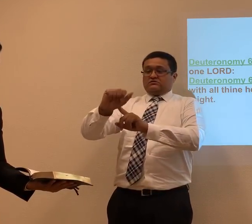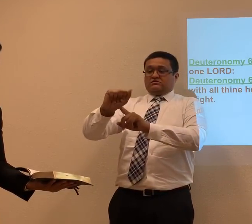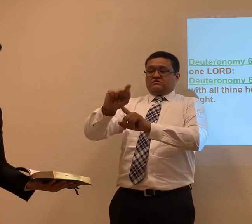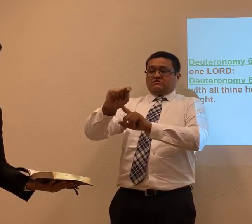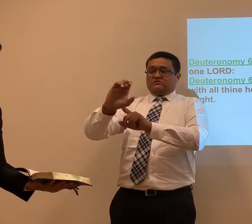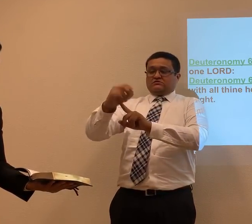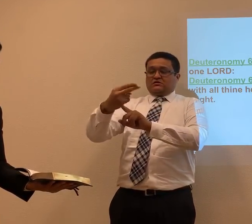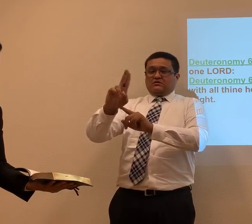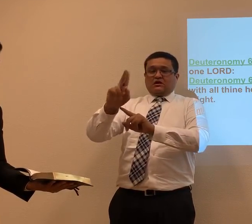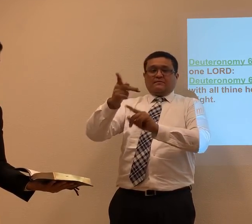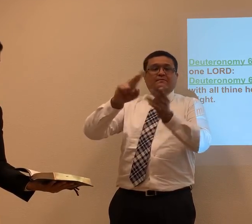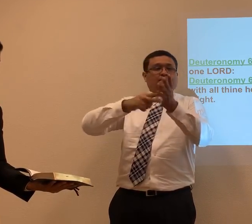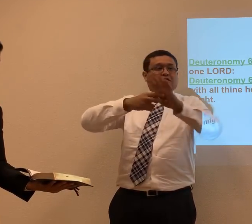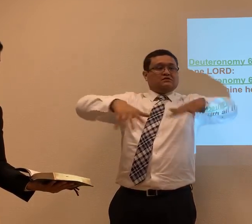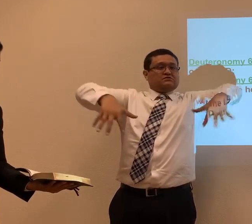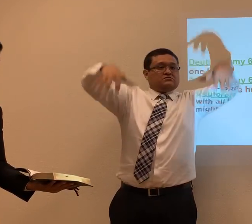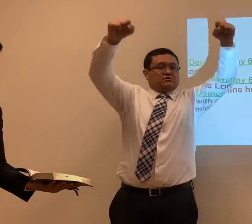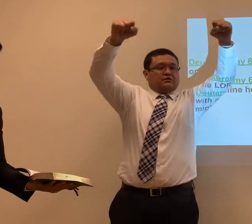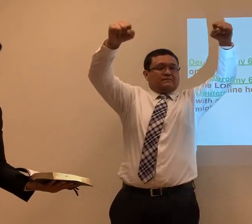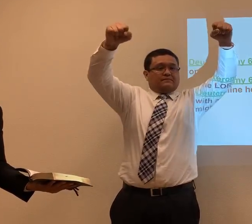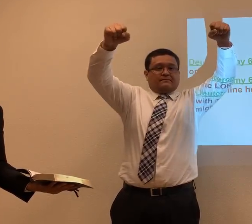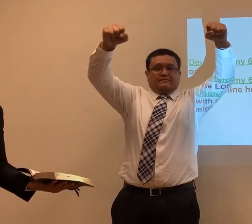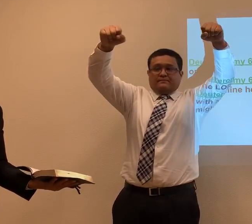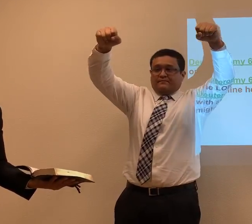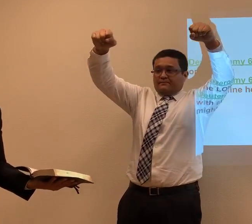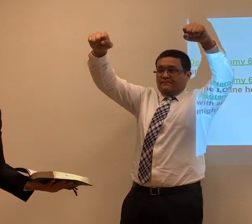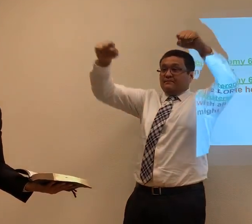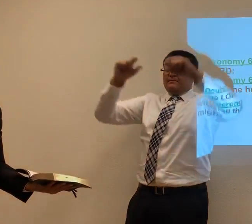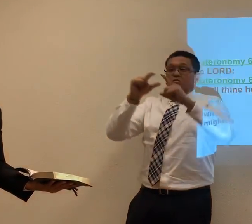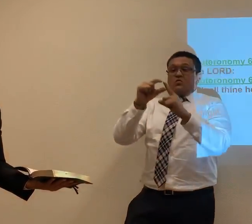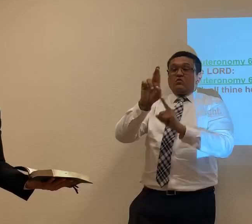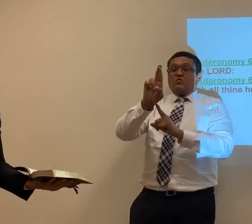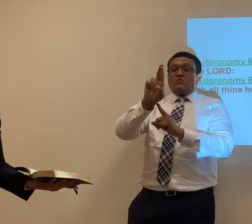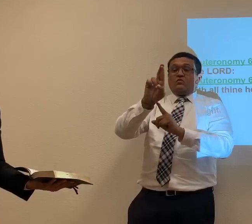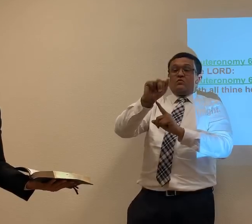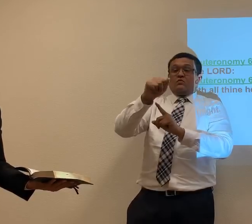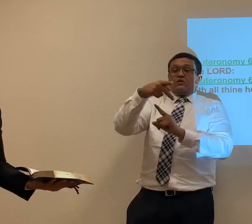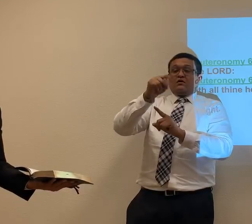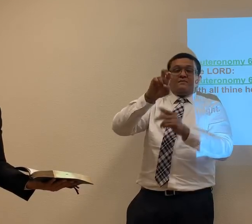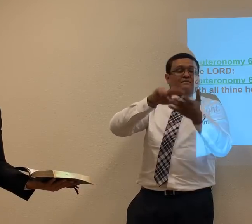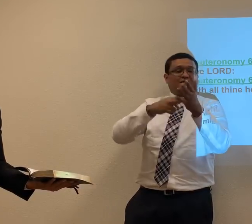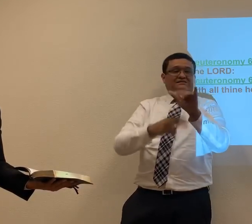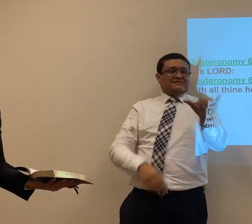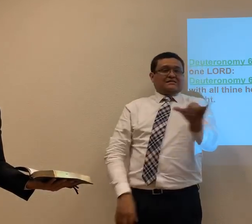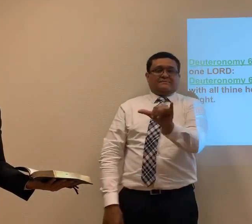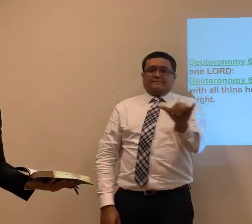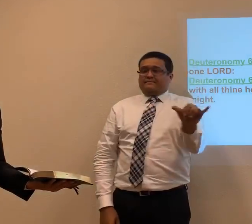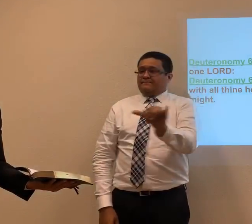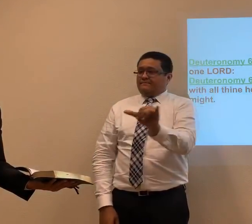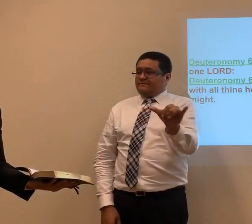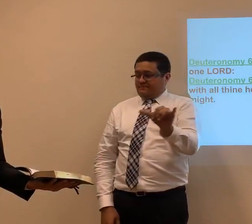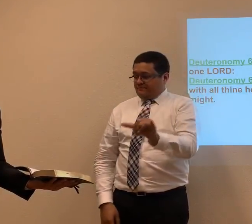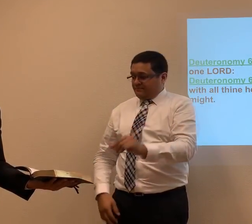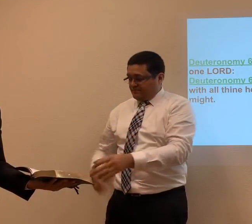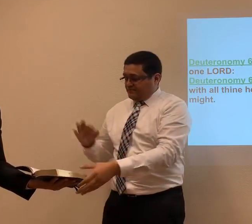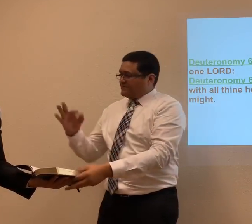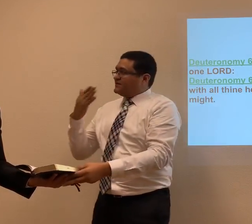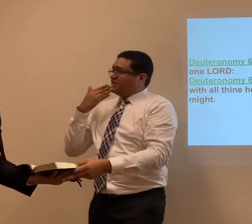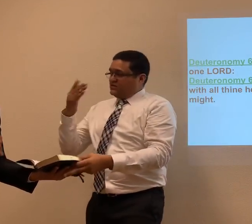17 says to be catch up, we will be caught up. So that is the same thing